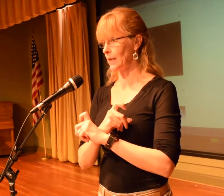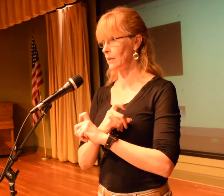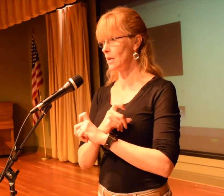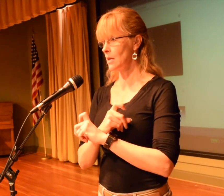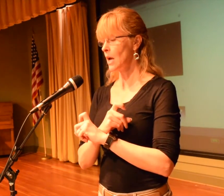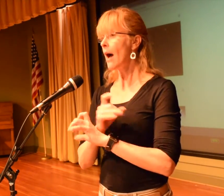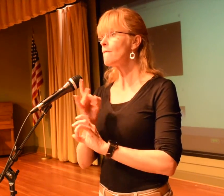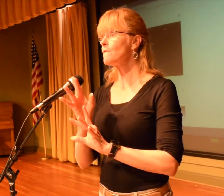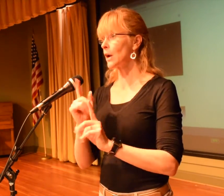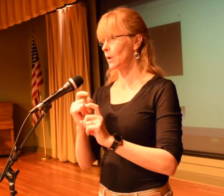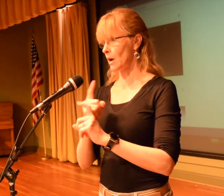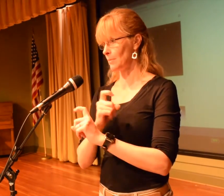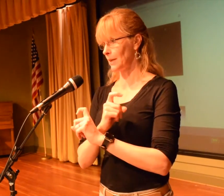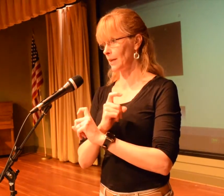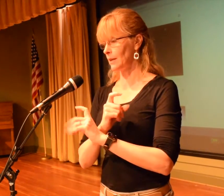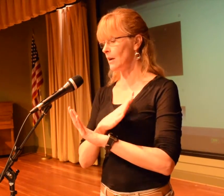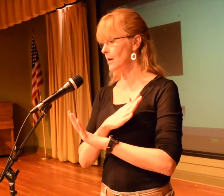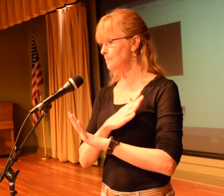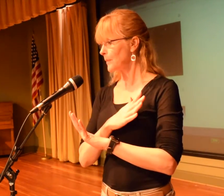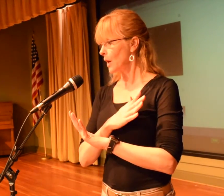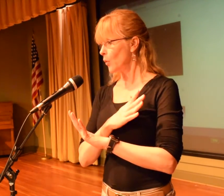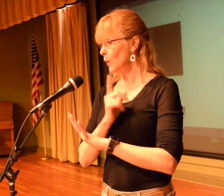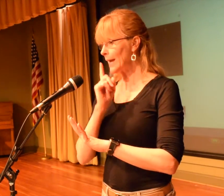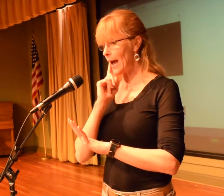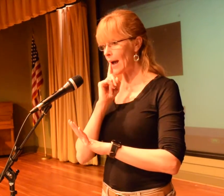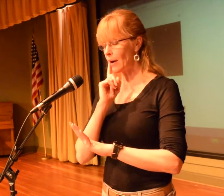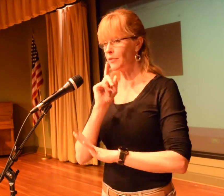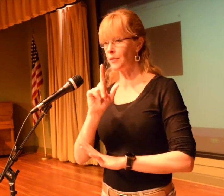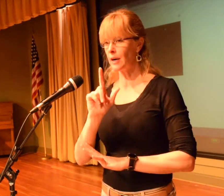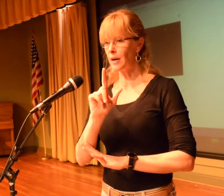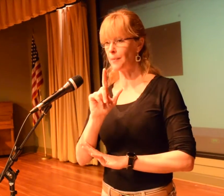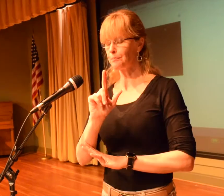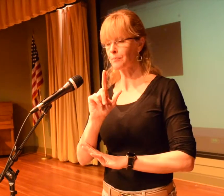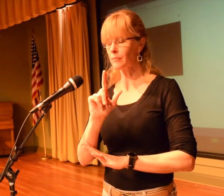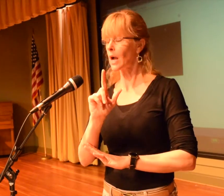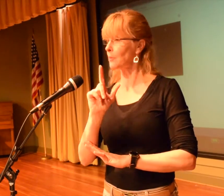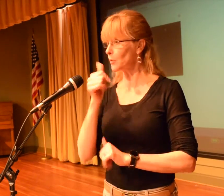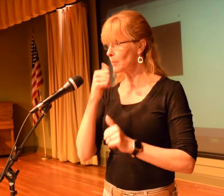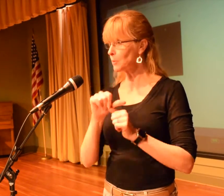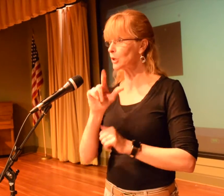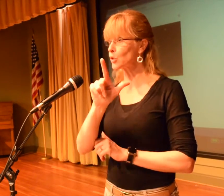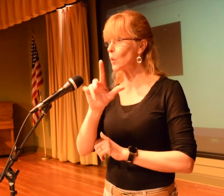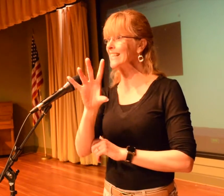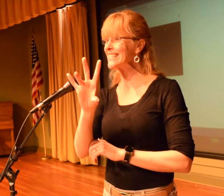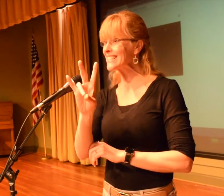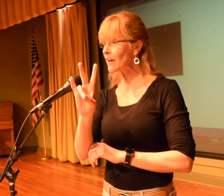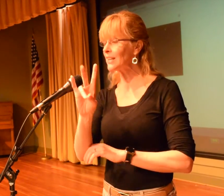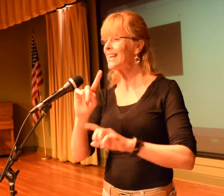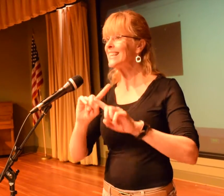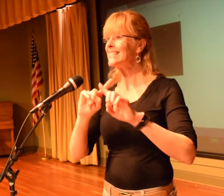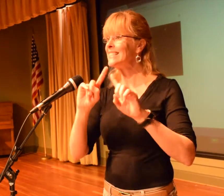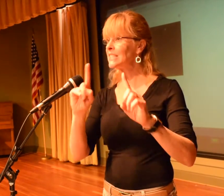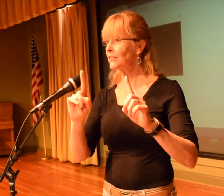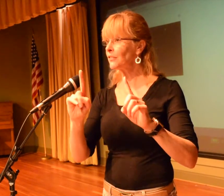complicated. Very complicated. We have, I'm remembering 27